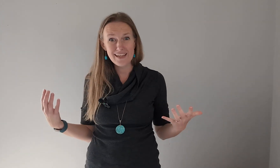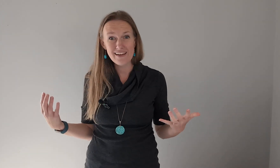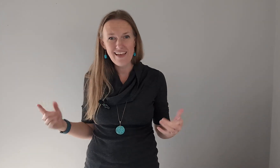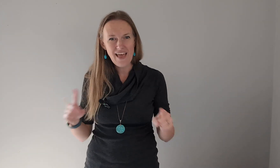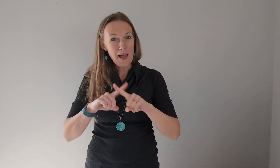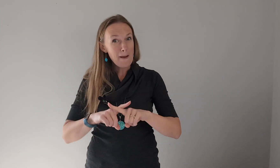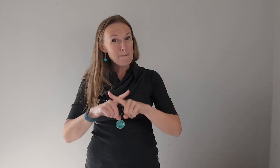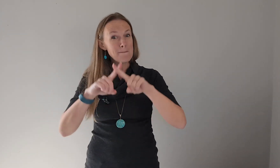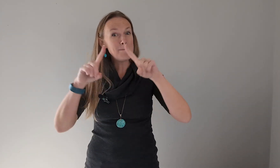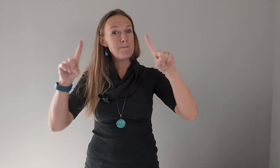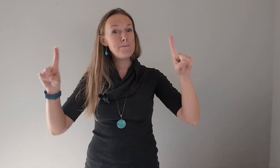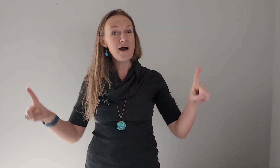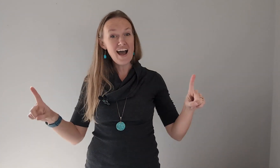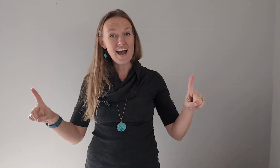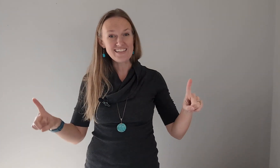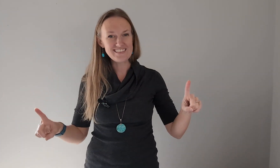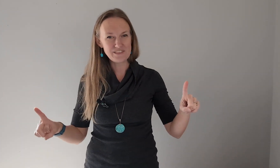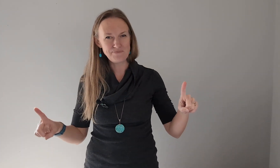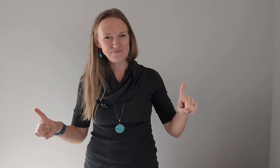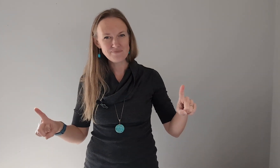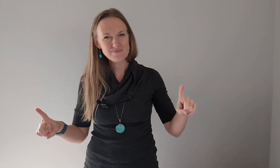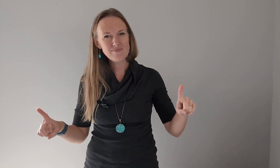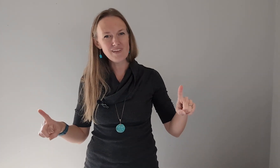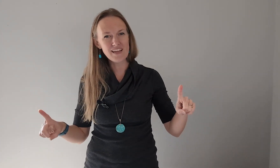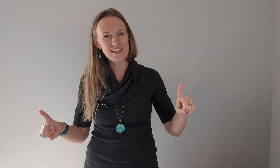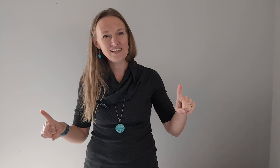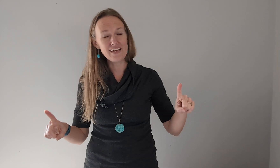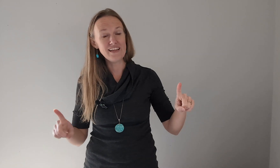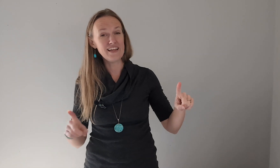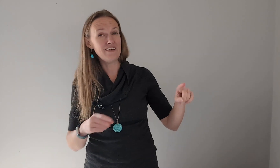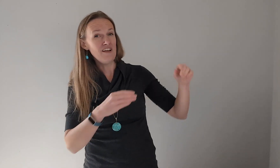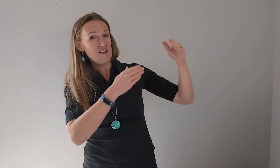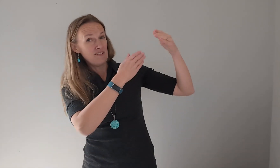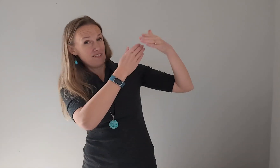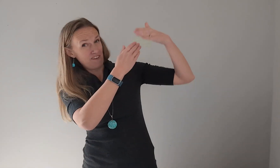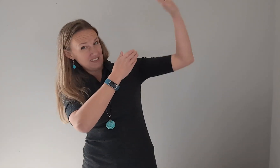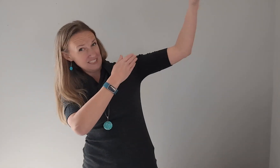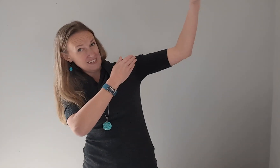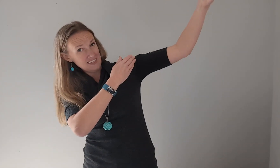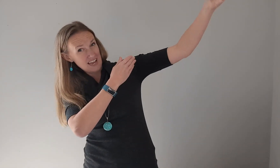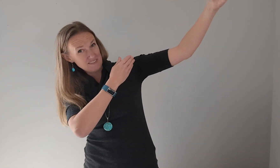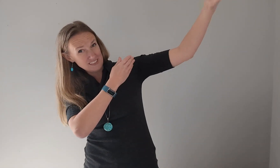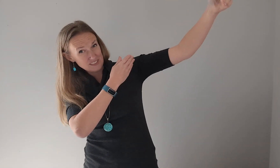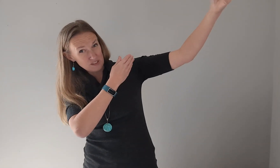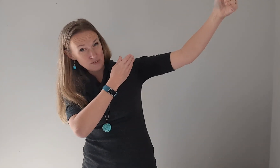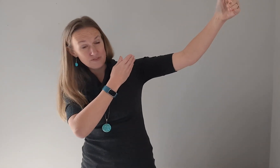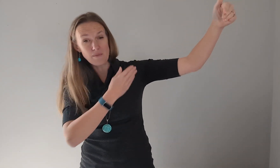sin, but, okay, and then from the far side of the cavern, so from